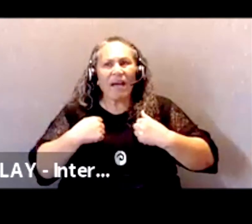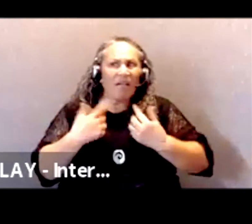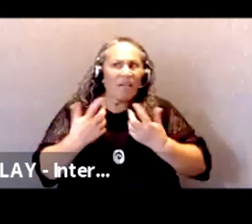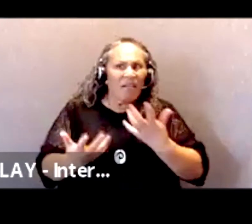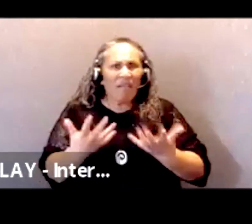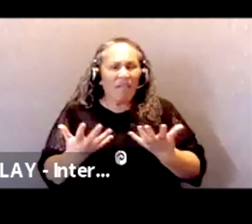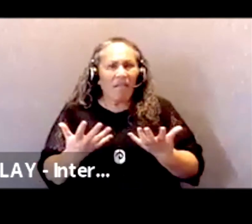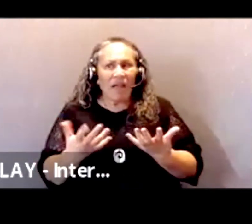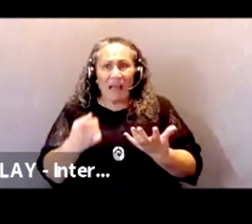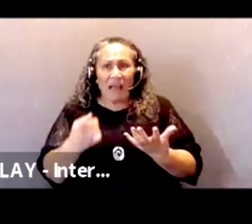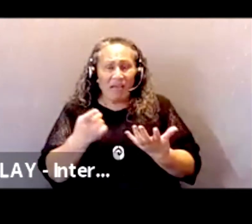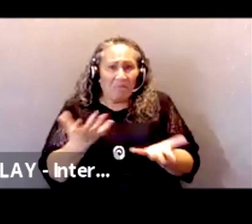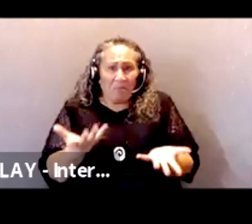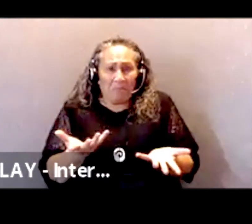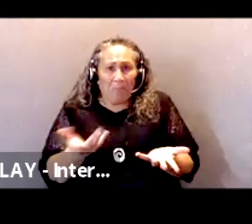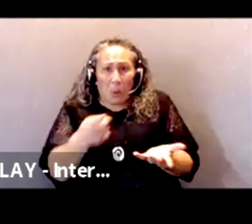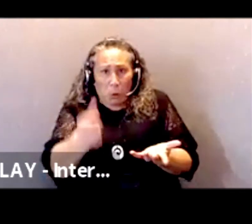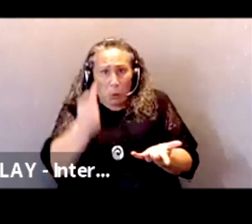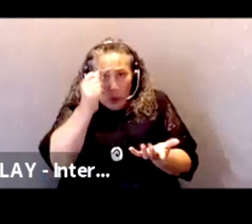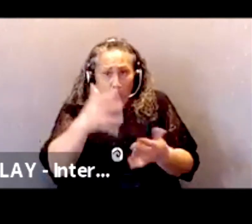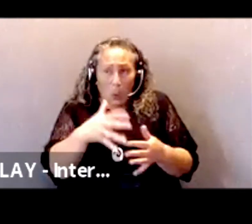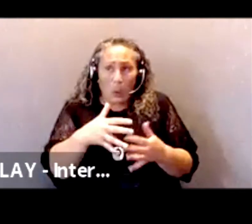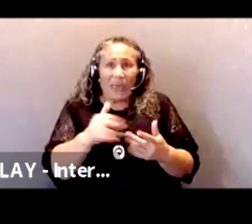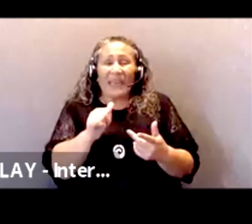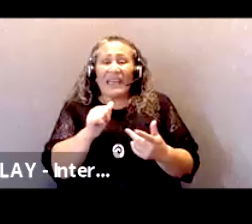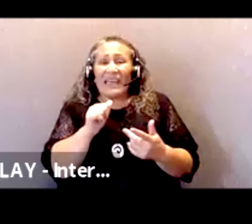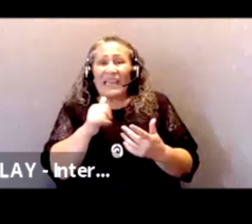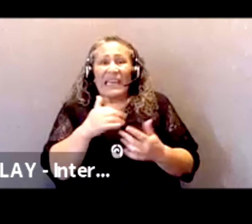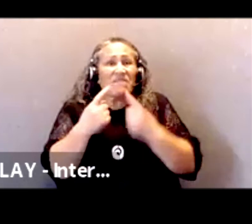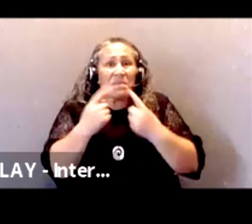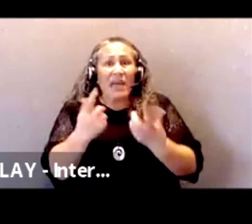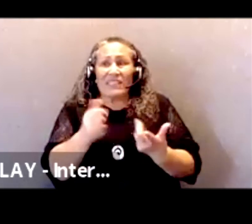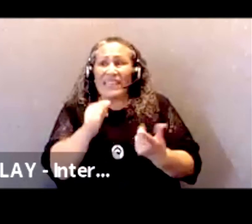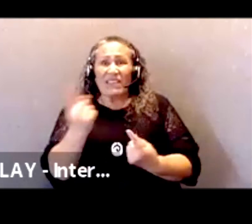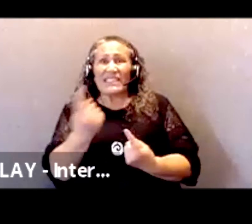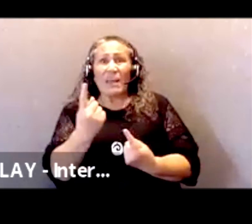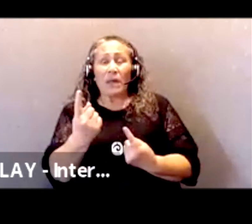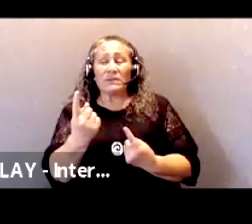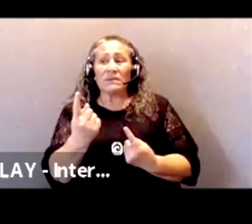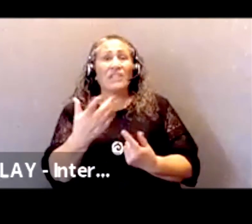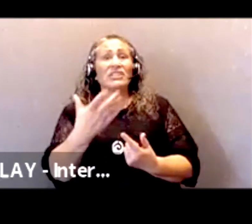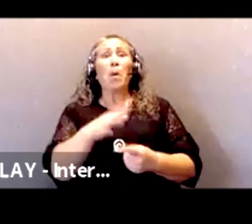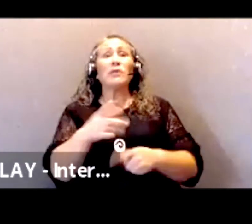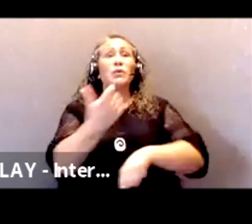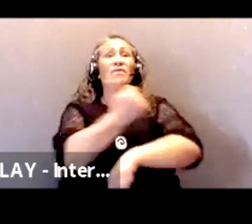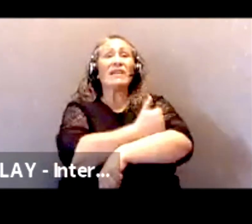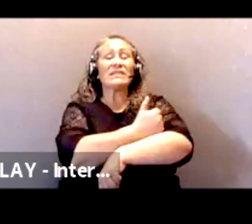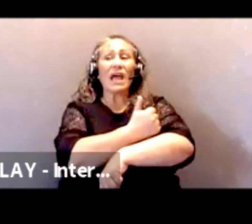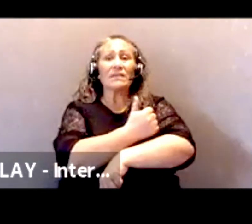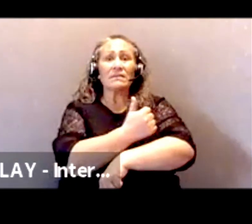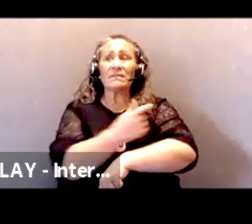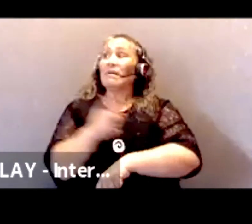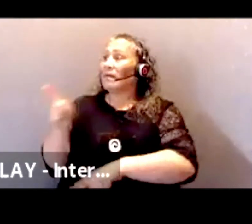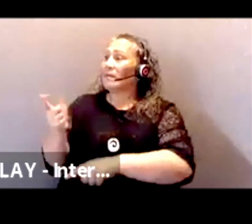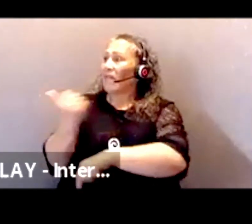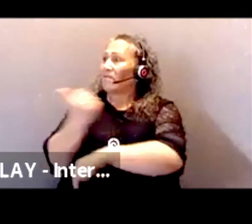have they got the information on? If someone doesn't get vaccinated or someone that has been vaccinated, what's going to